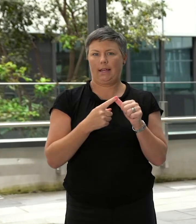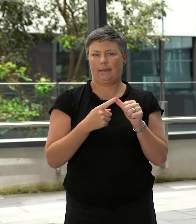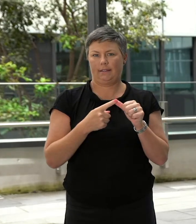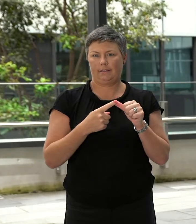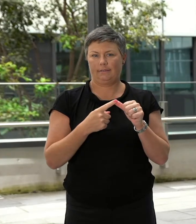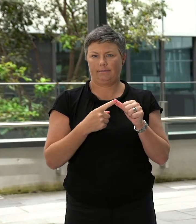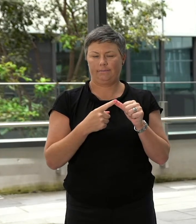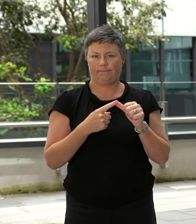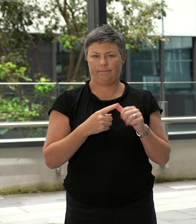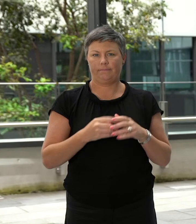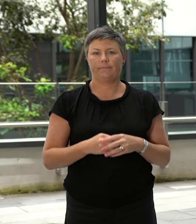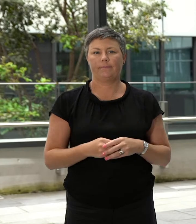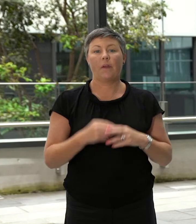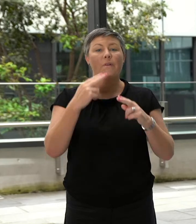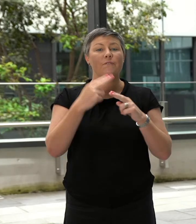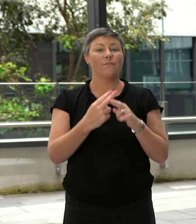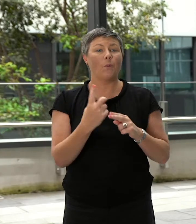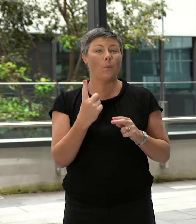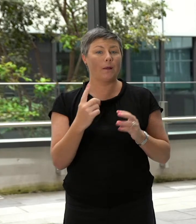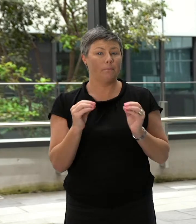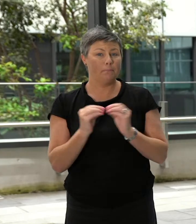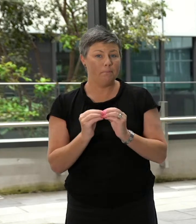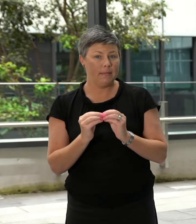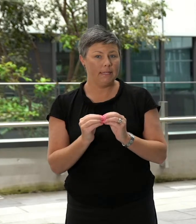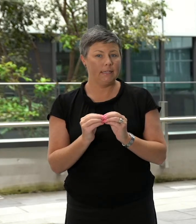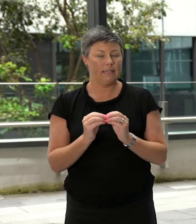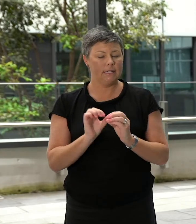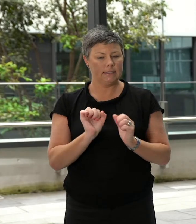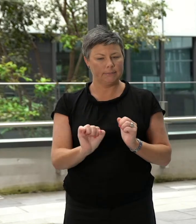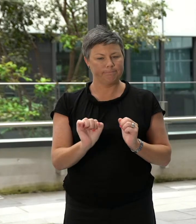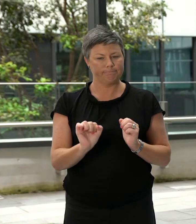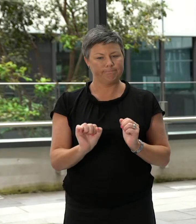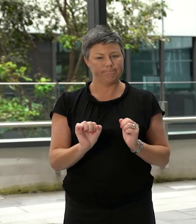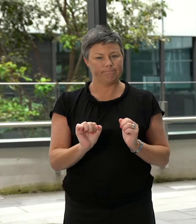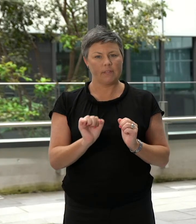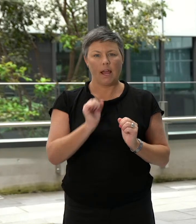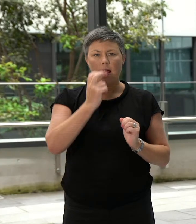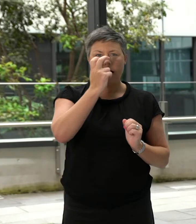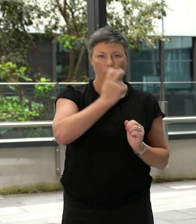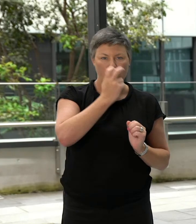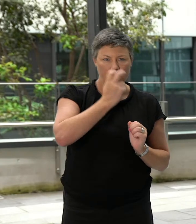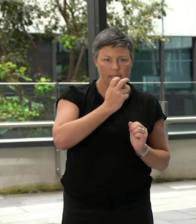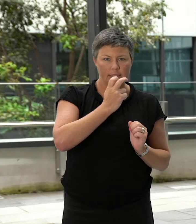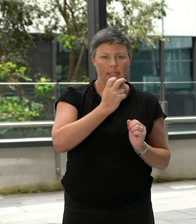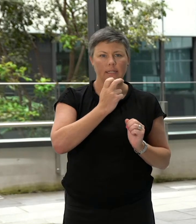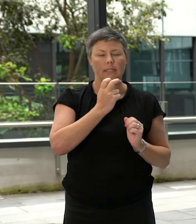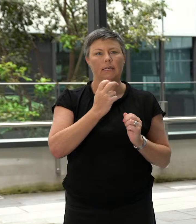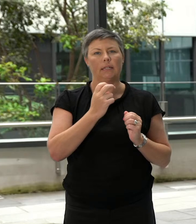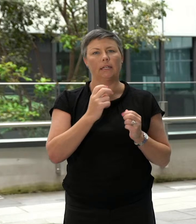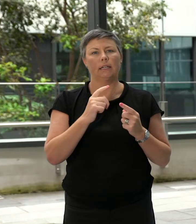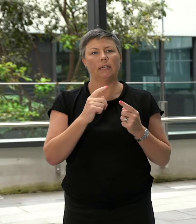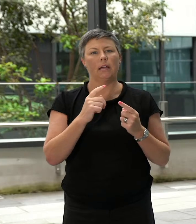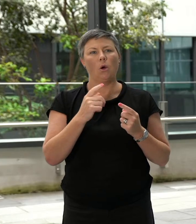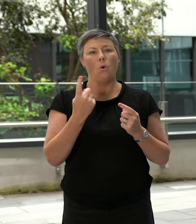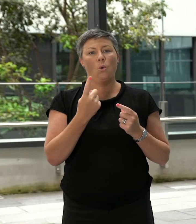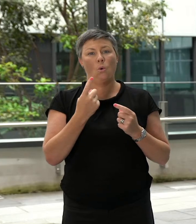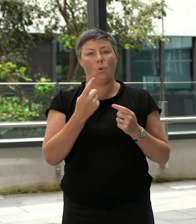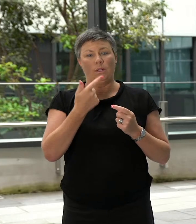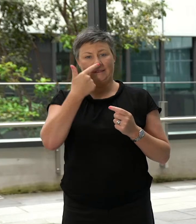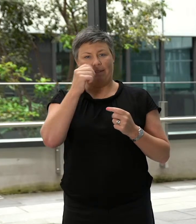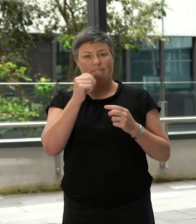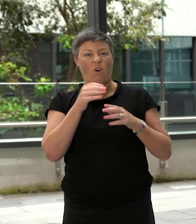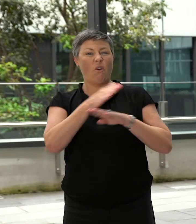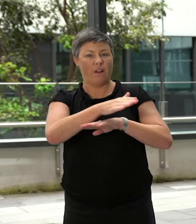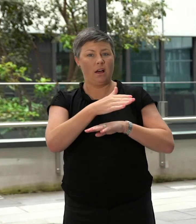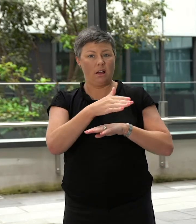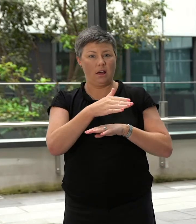stage. Now, in 1B, which is the elderly adults aged 70 and above,